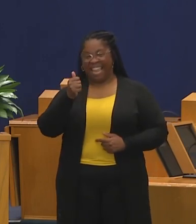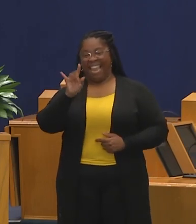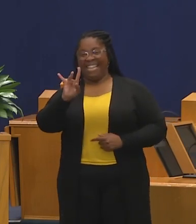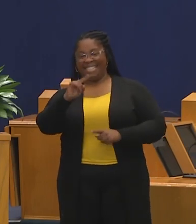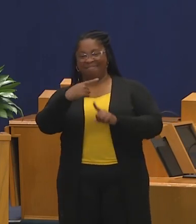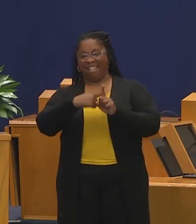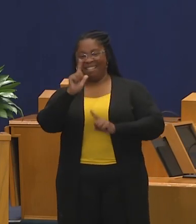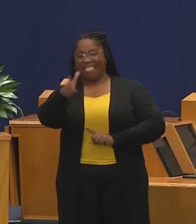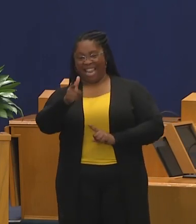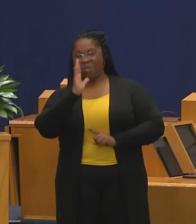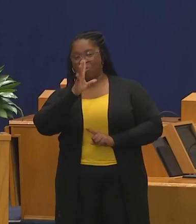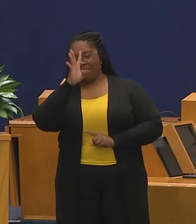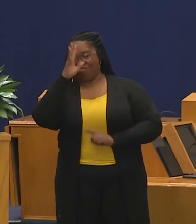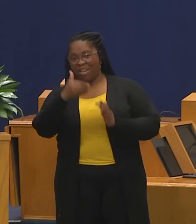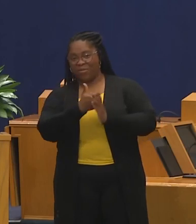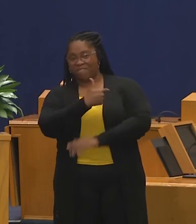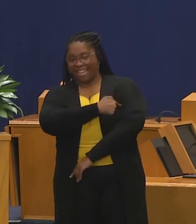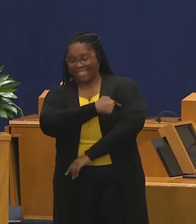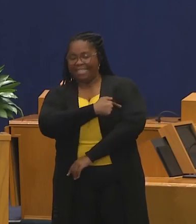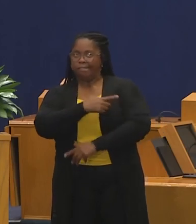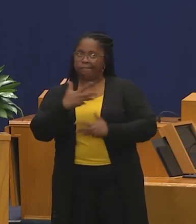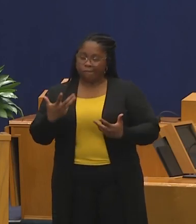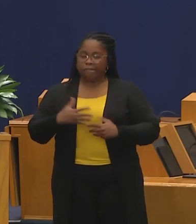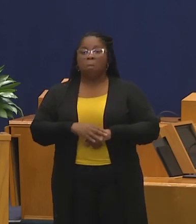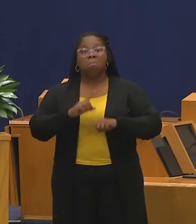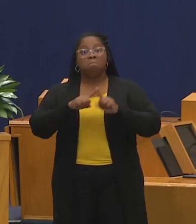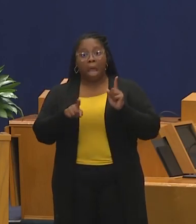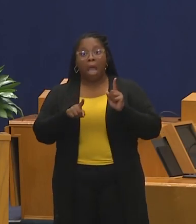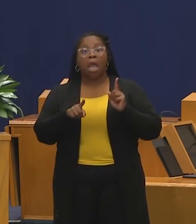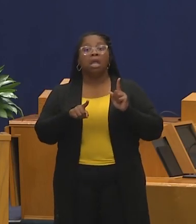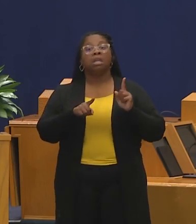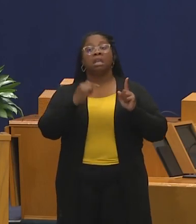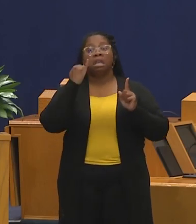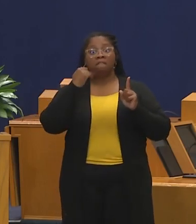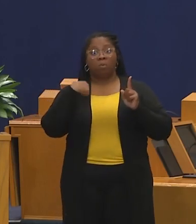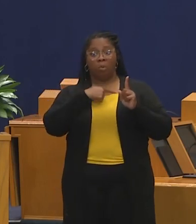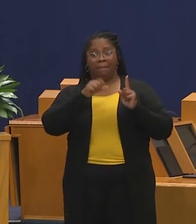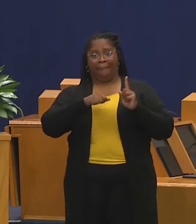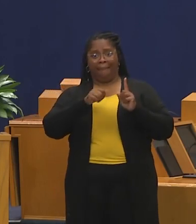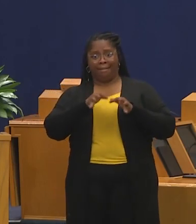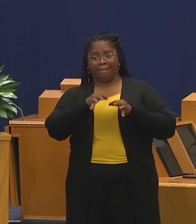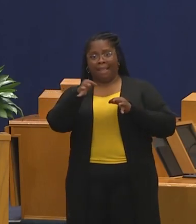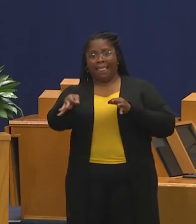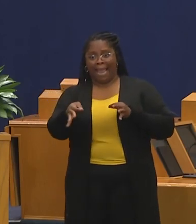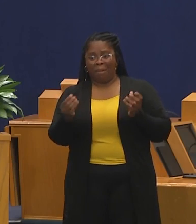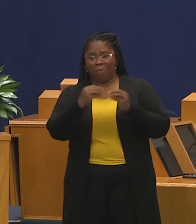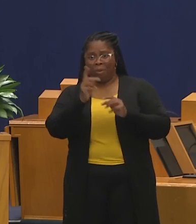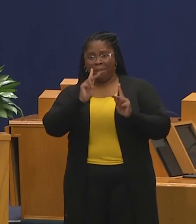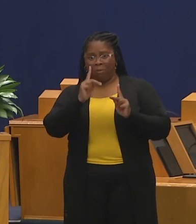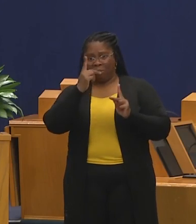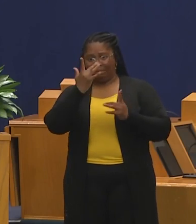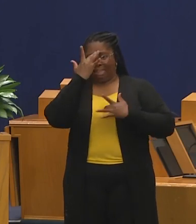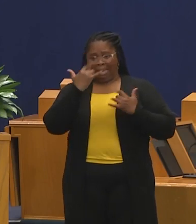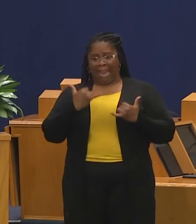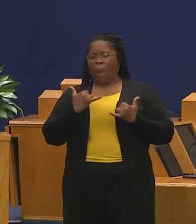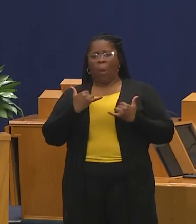away. Any amount of time that we can push that peak amount of cases into the future is time that we get closer to that